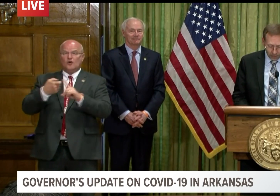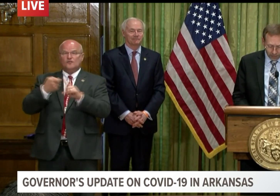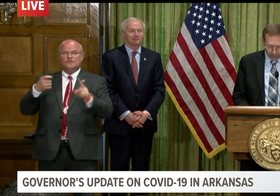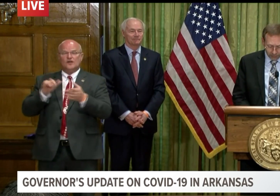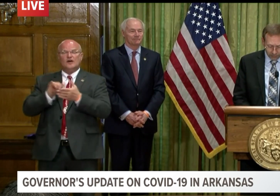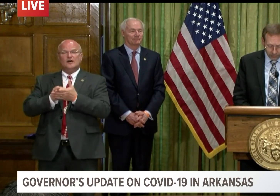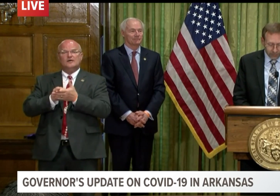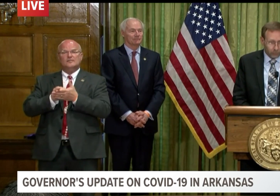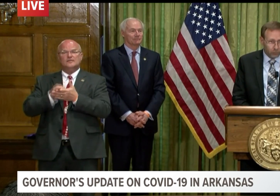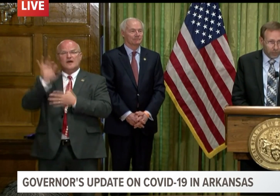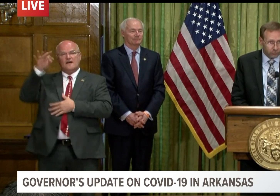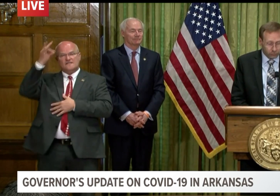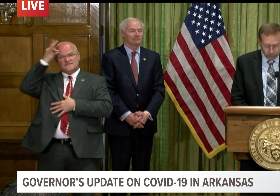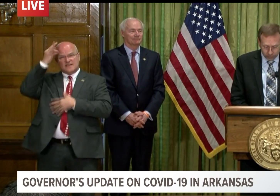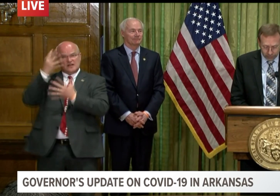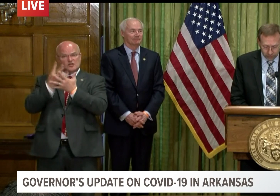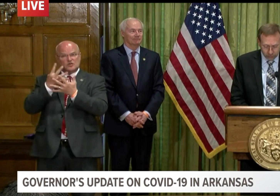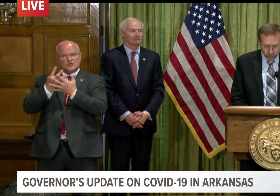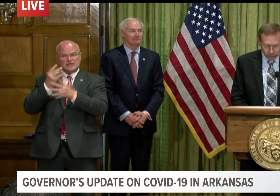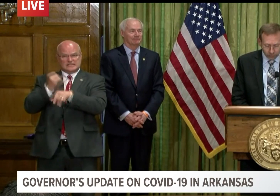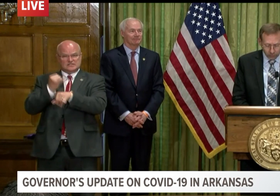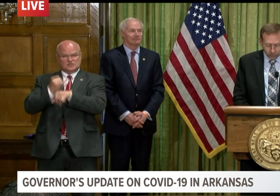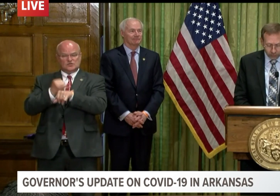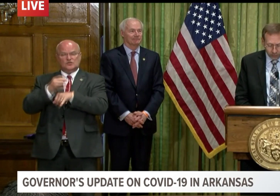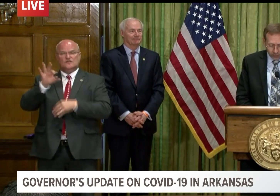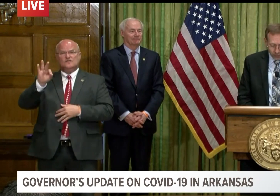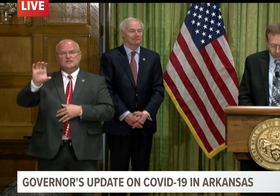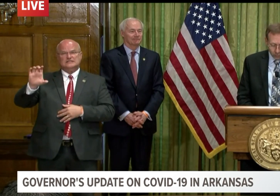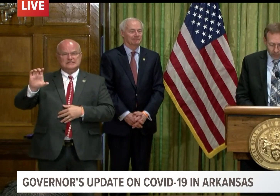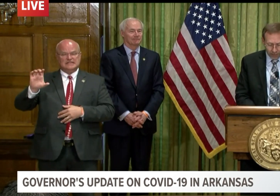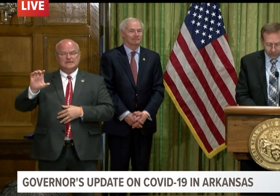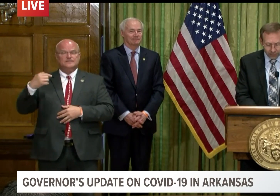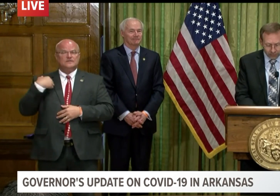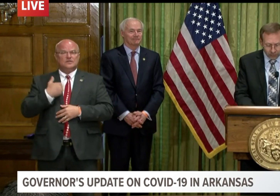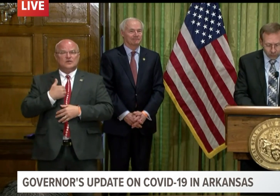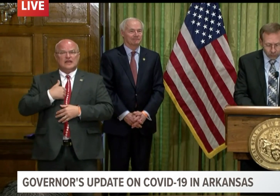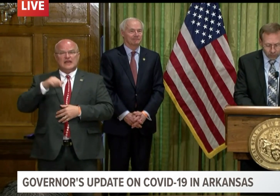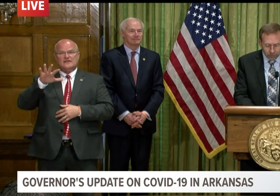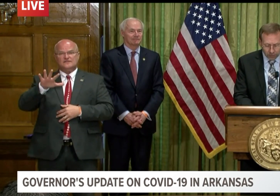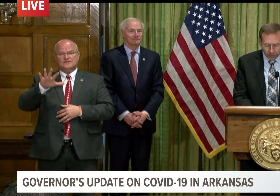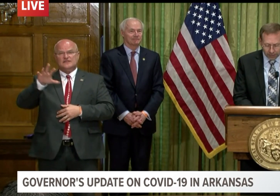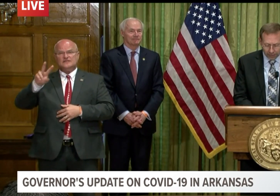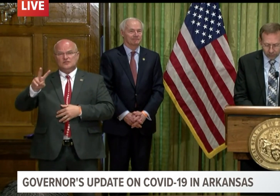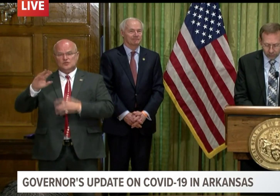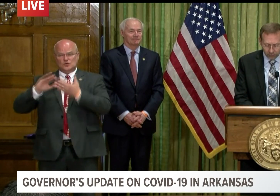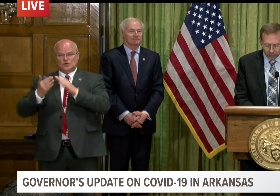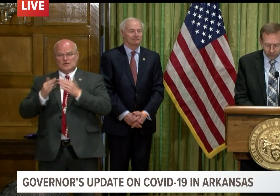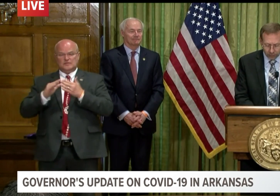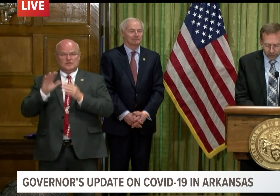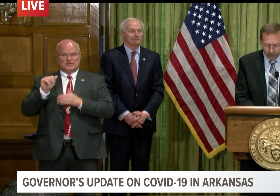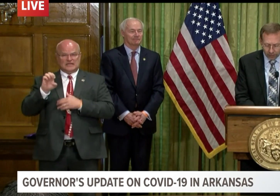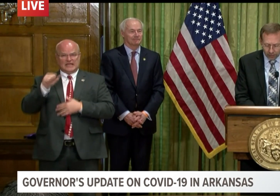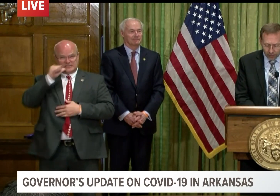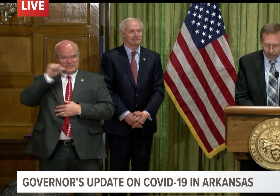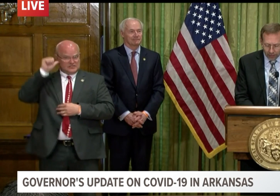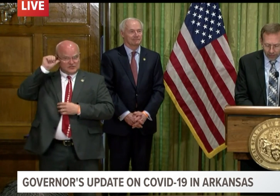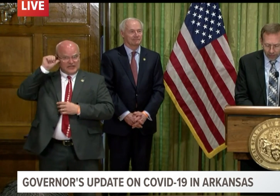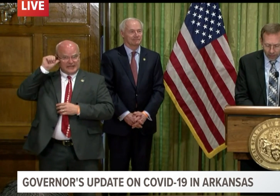the Federal Correctional Institute in Forest City. So we had 52 community cases